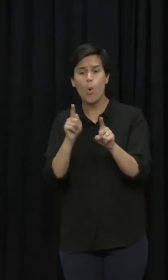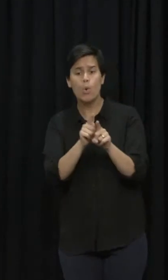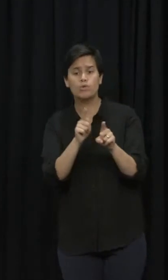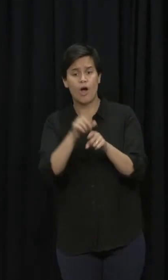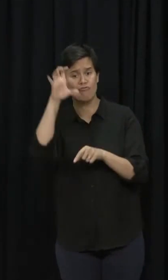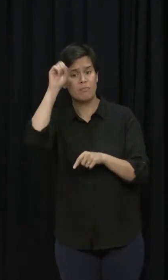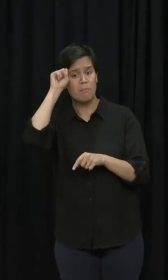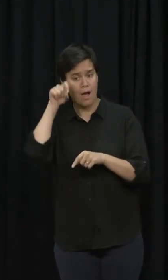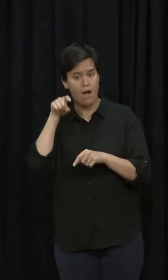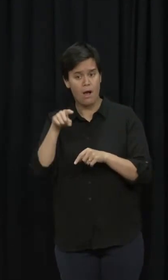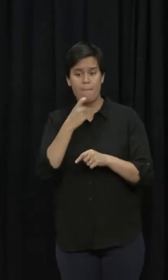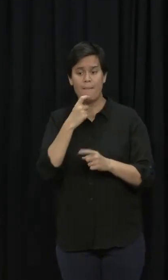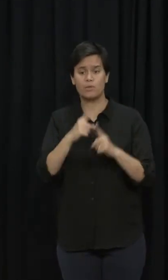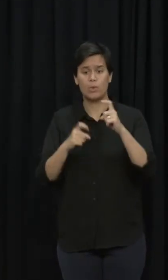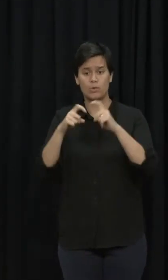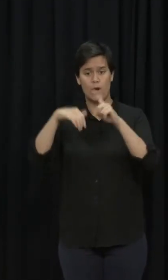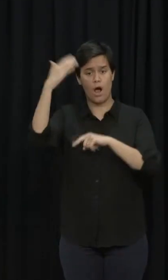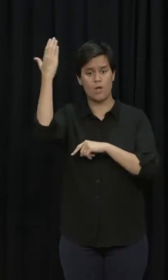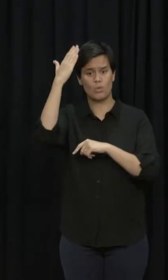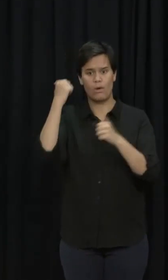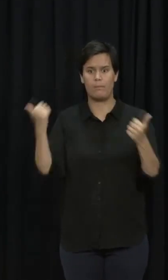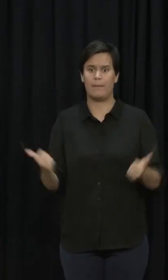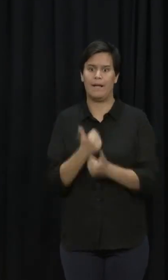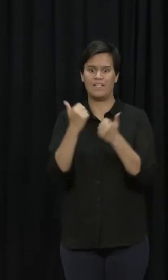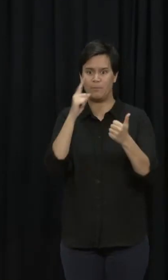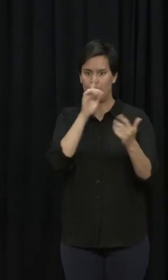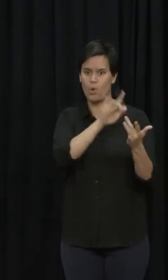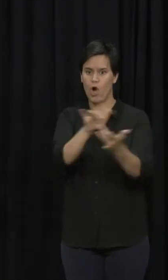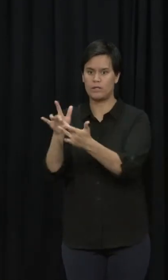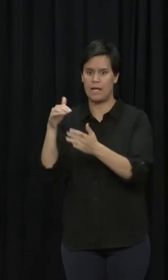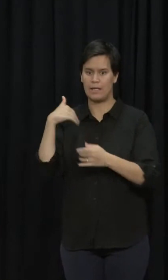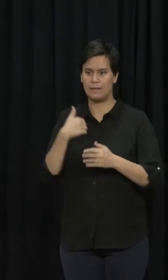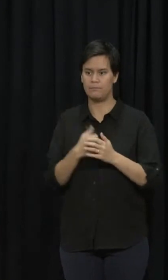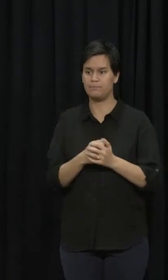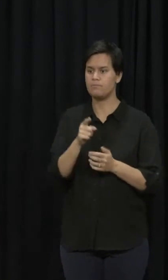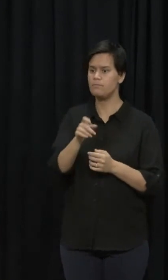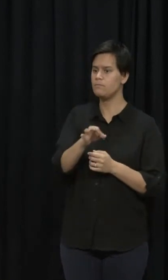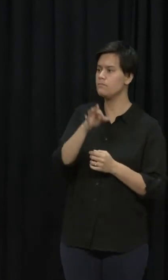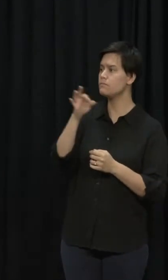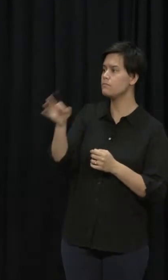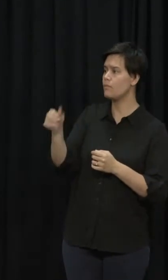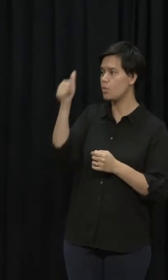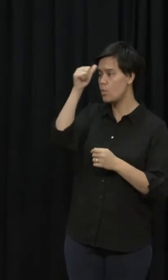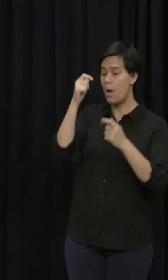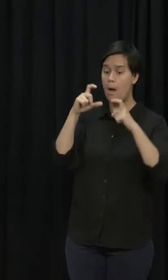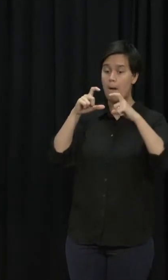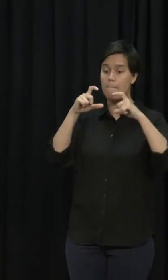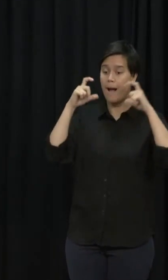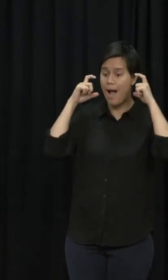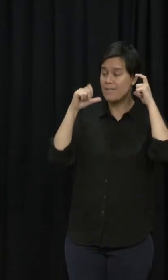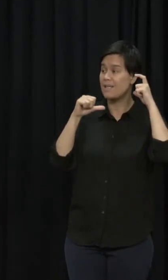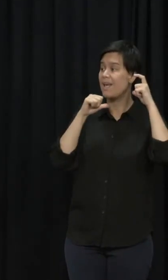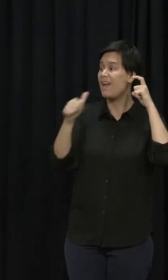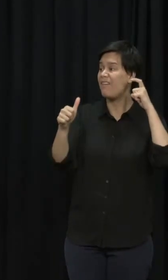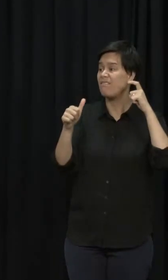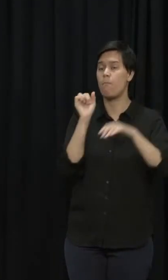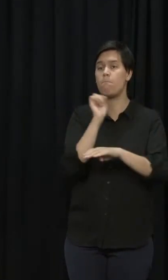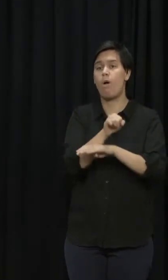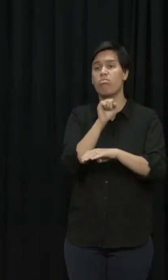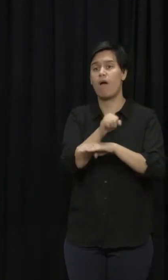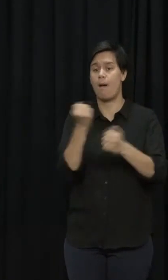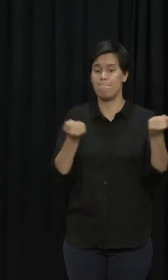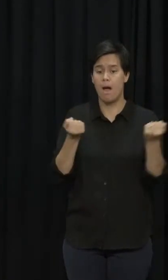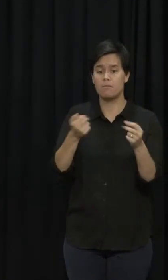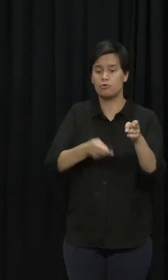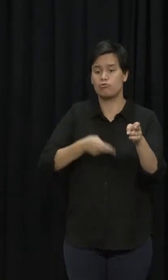come in the front. Are you aware that no one has actually received a $300 fine for not wearing a mask on public transport at this stage, and does